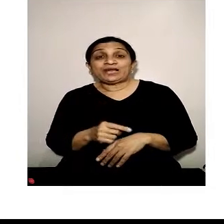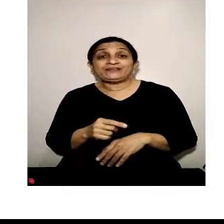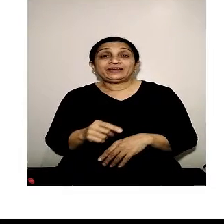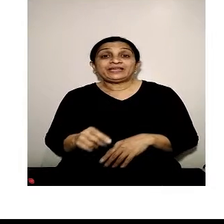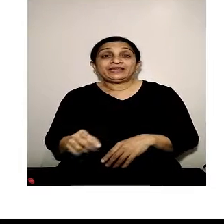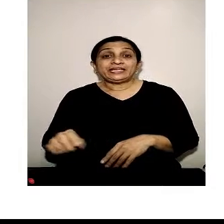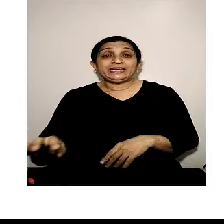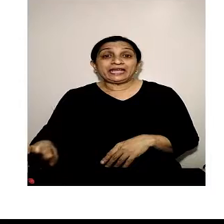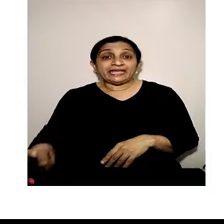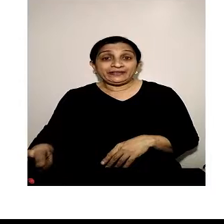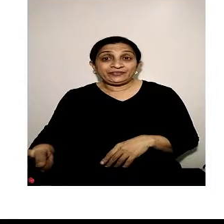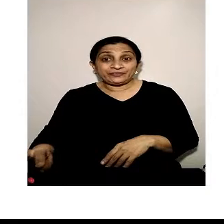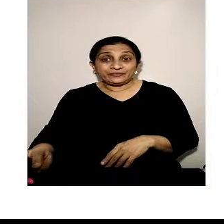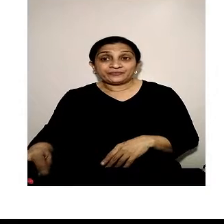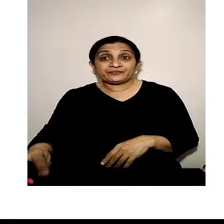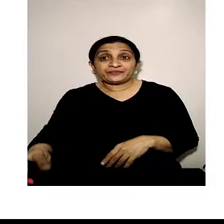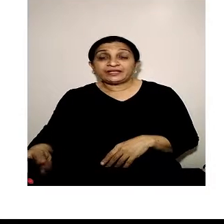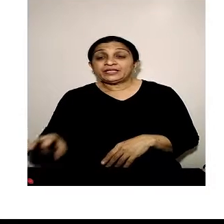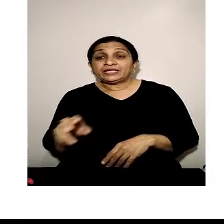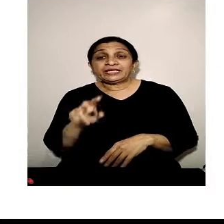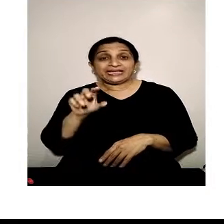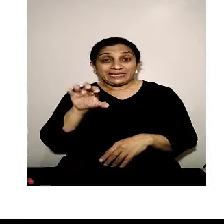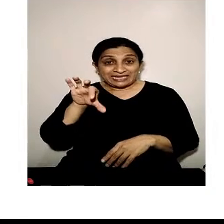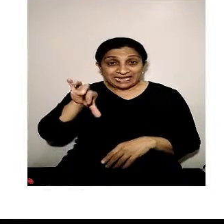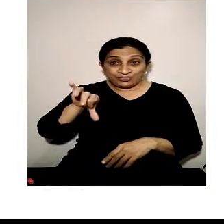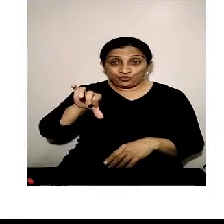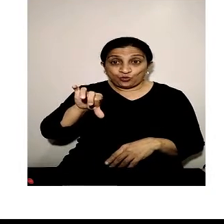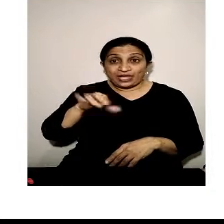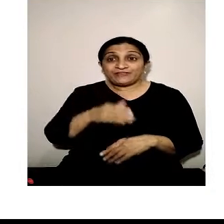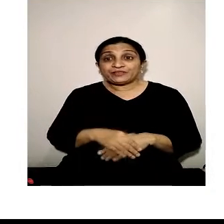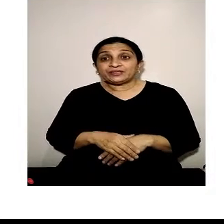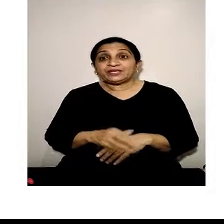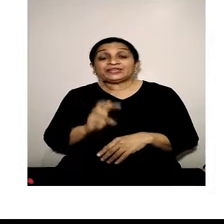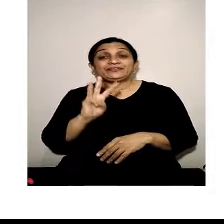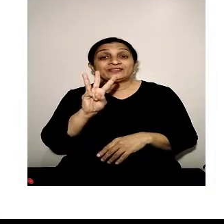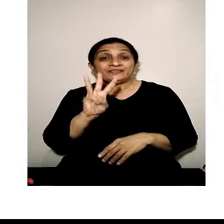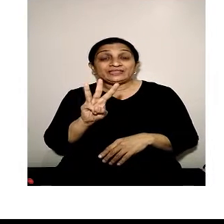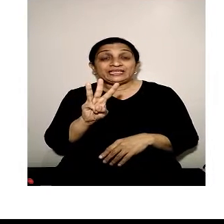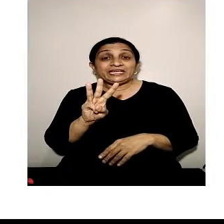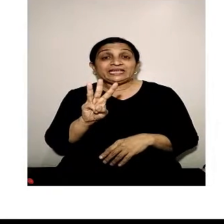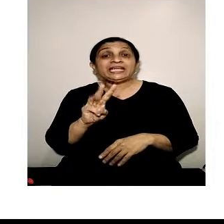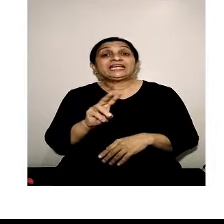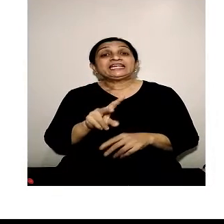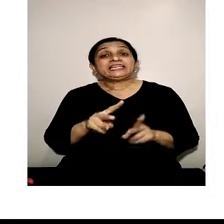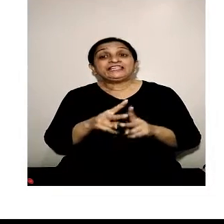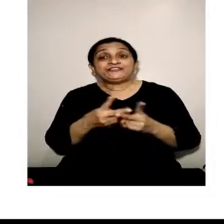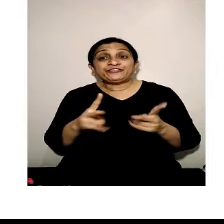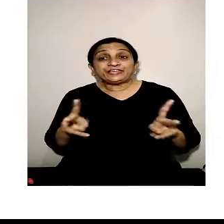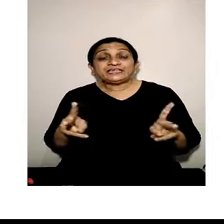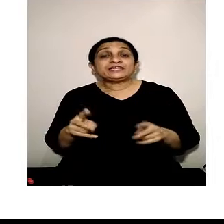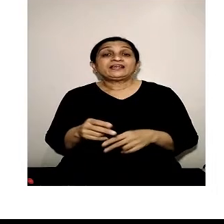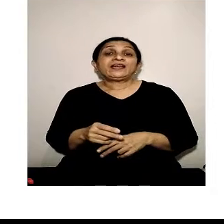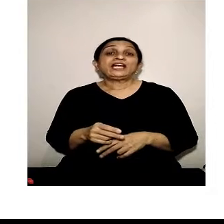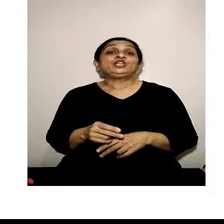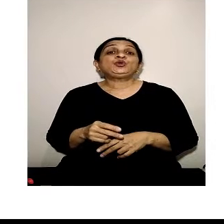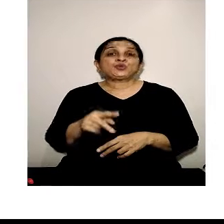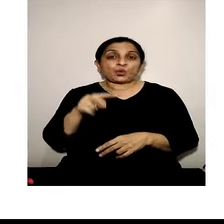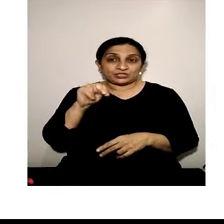Then you have in ninth you have the 3